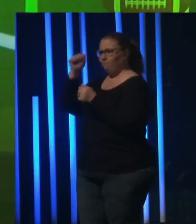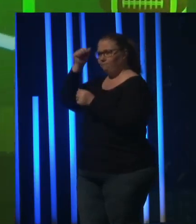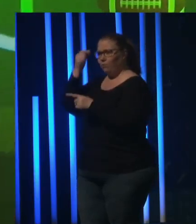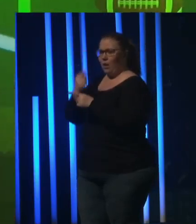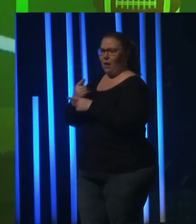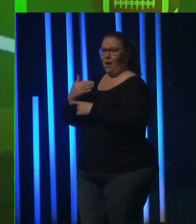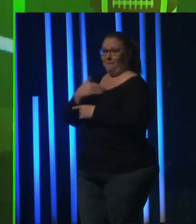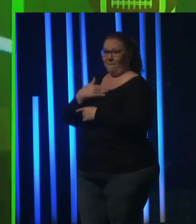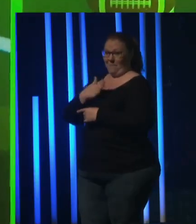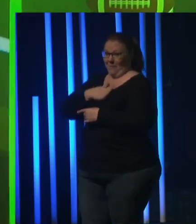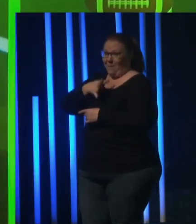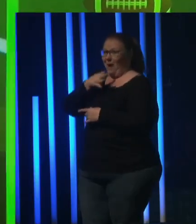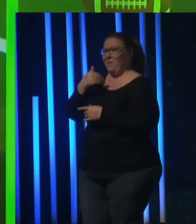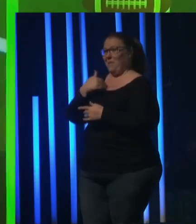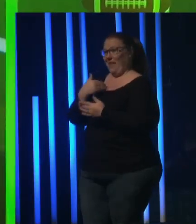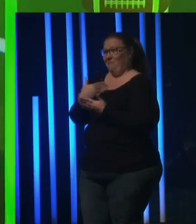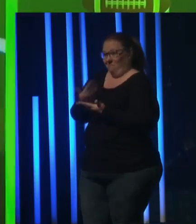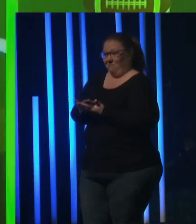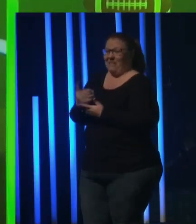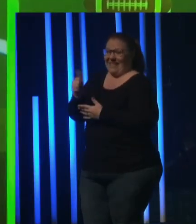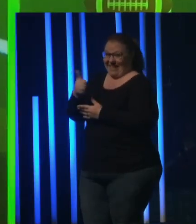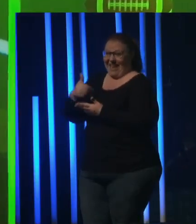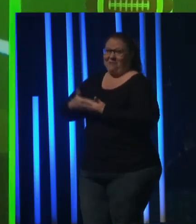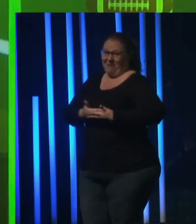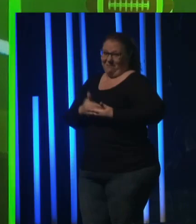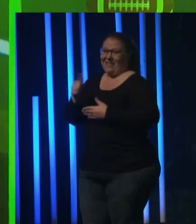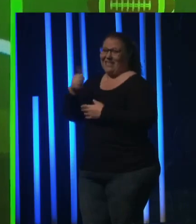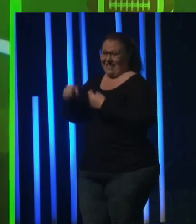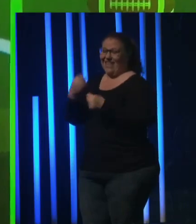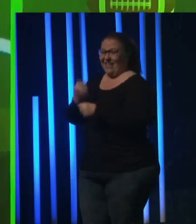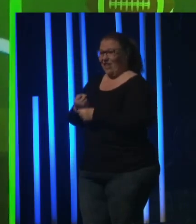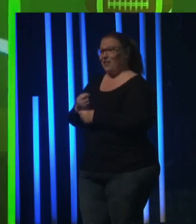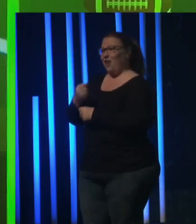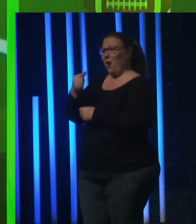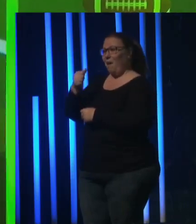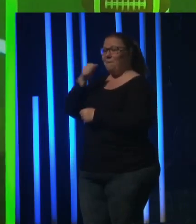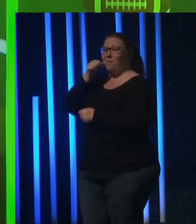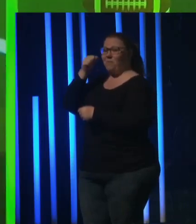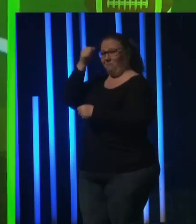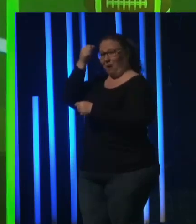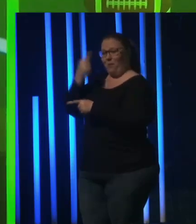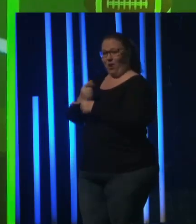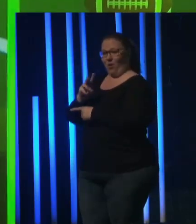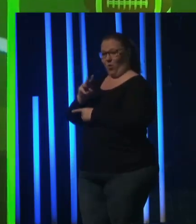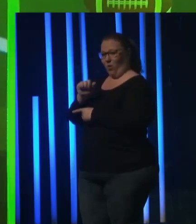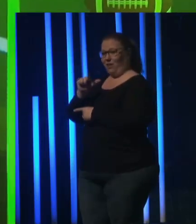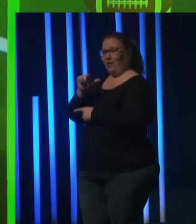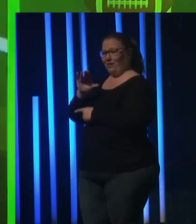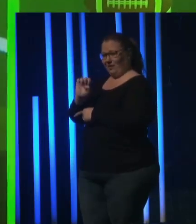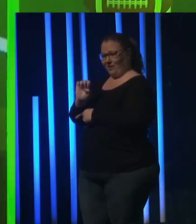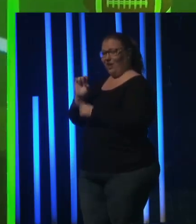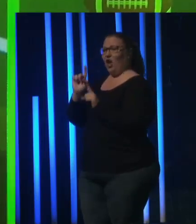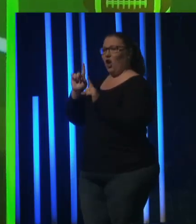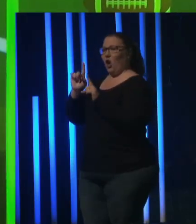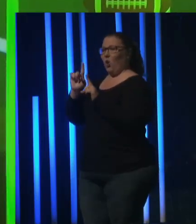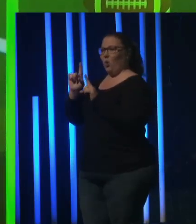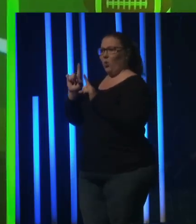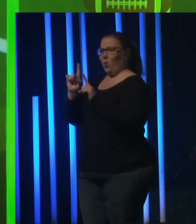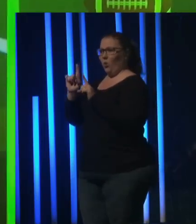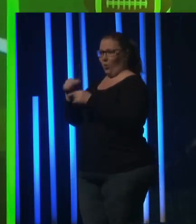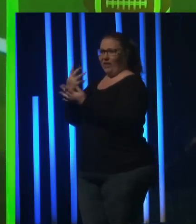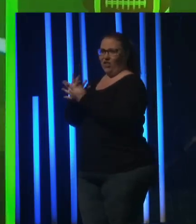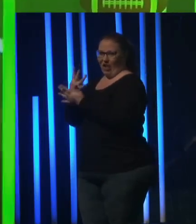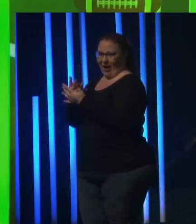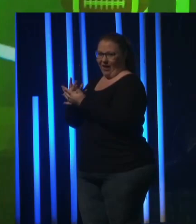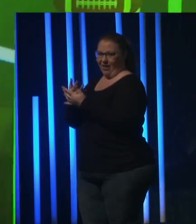years. My brother Wallace went to prison. And my brother was 17 years old, a kid, and went to prison. He got out, he got shot 13 times